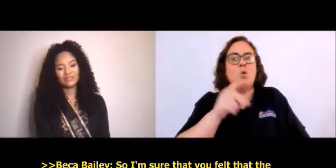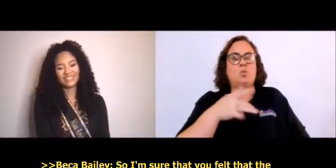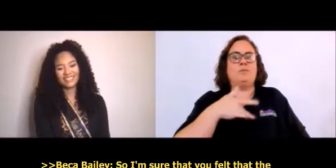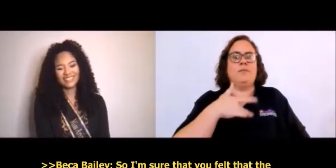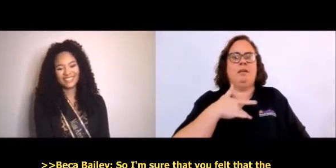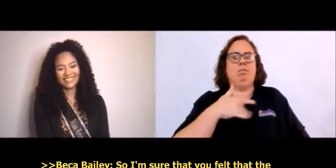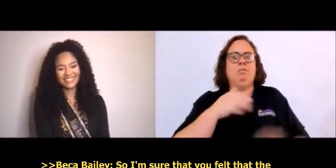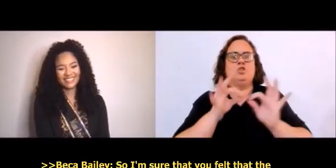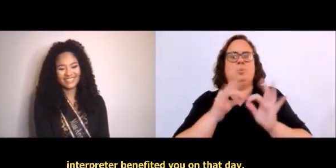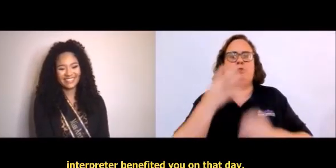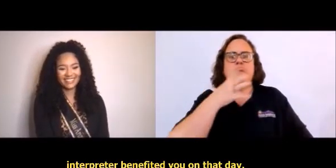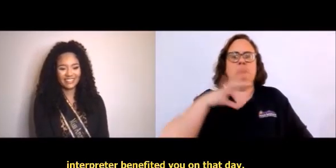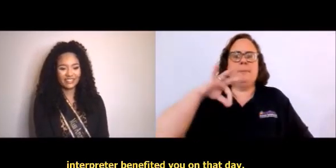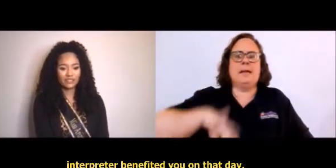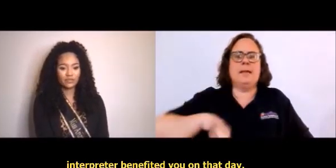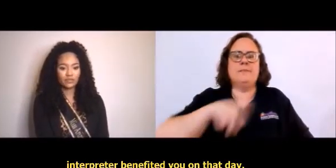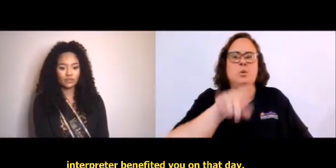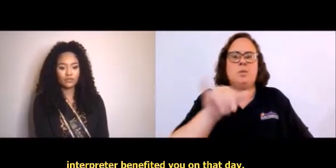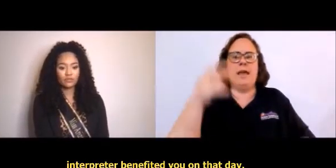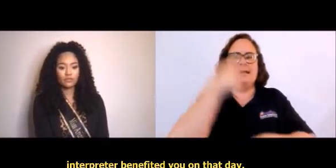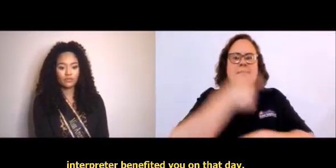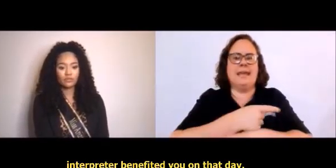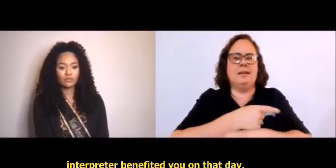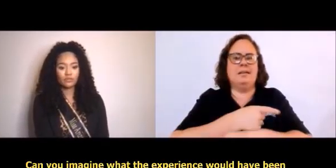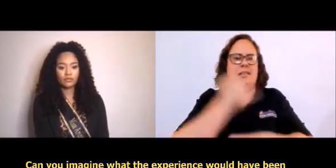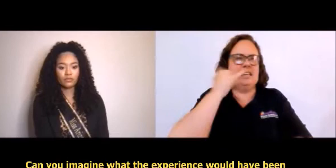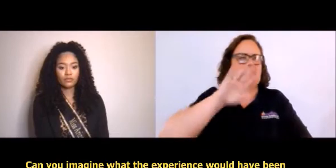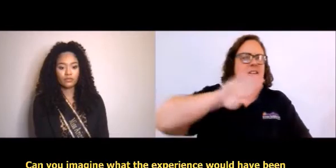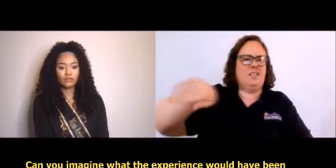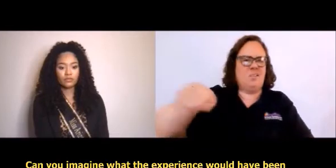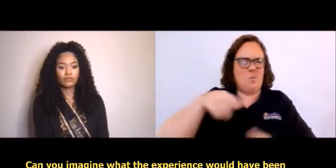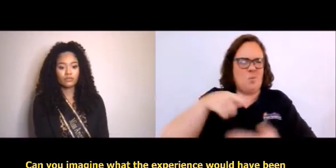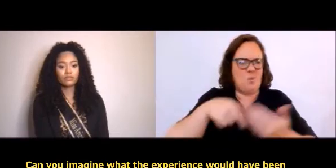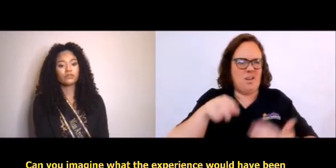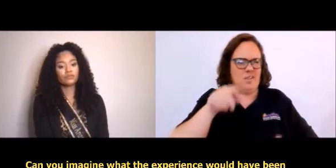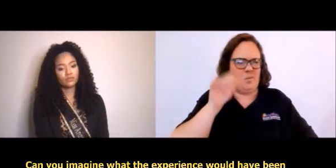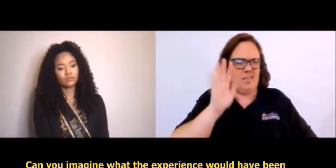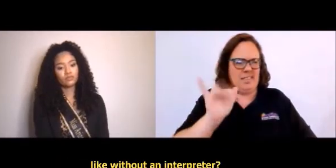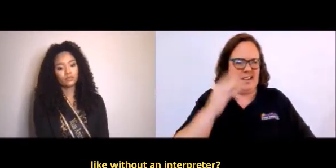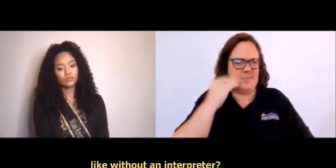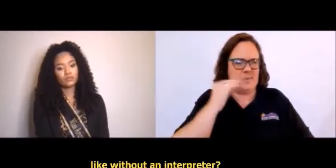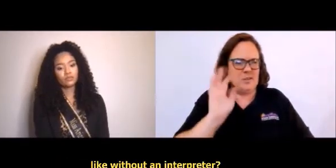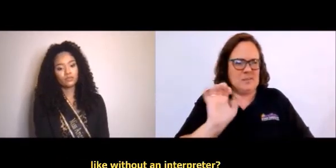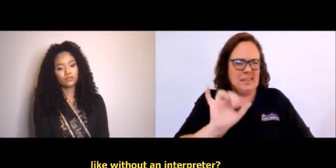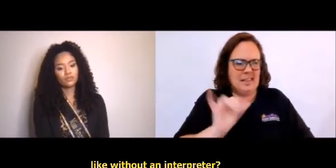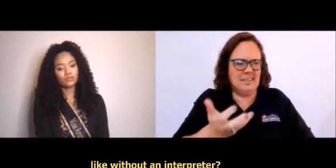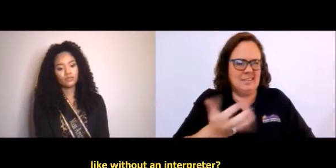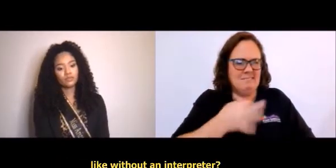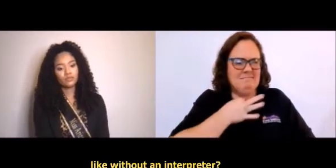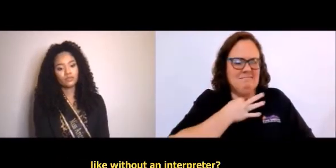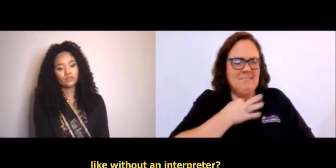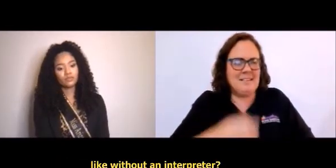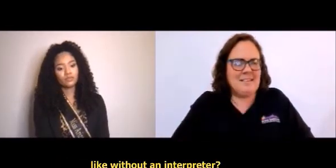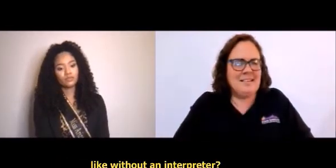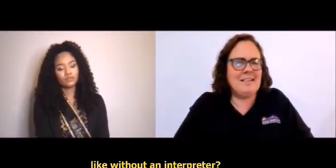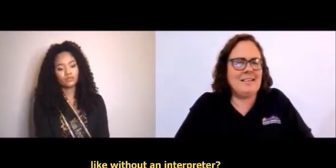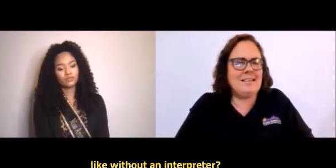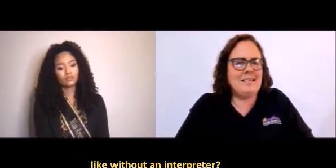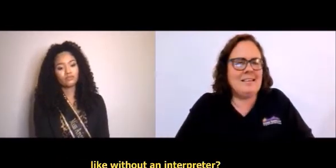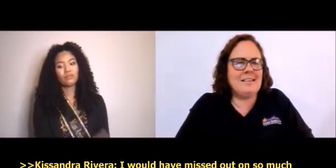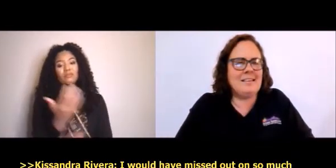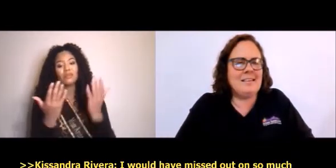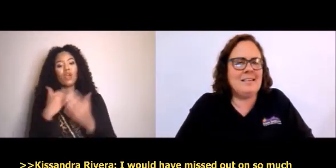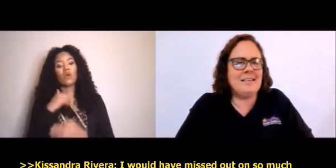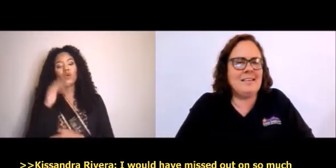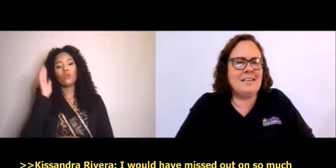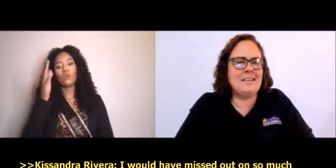So I'm sure that you felt that the interpreter benefited you on that day. Can you imagine what the experience would have been like without an interpreter? I